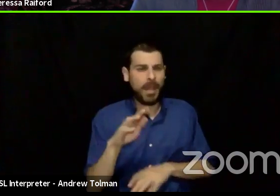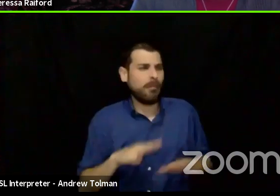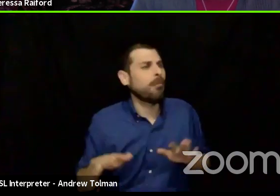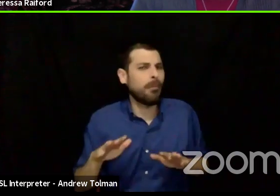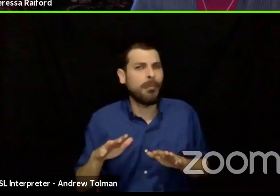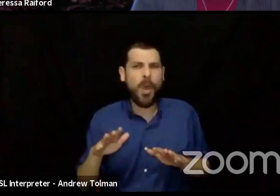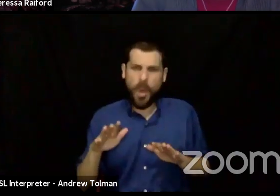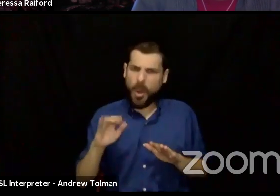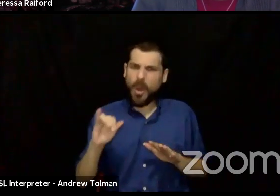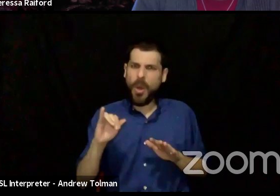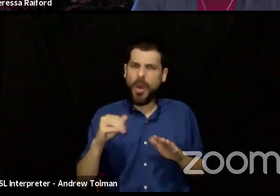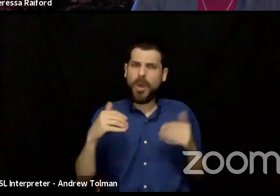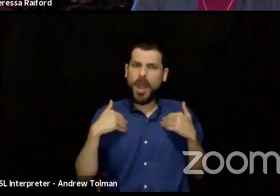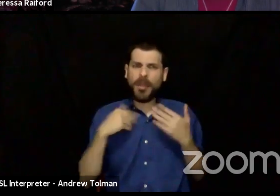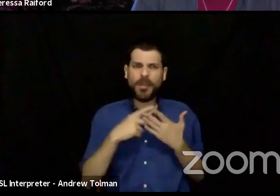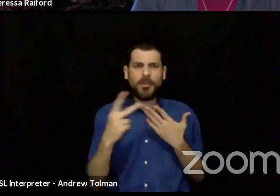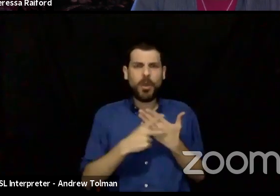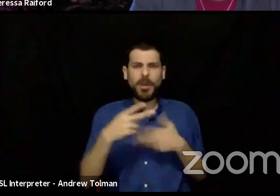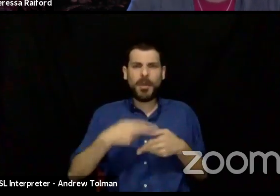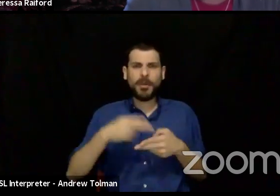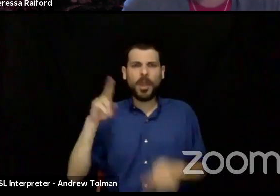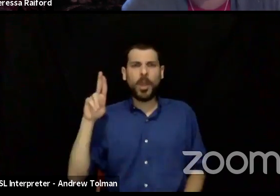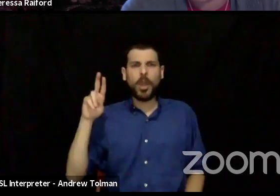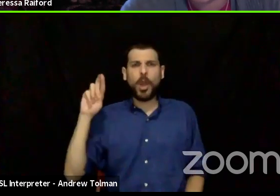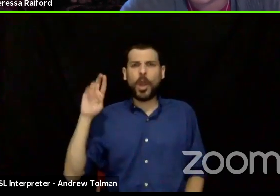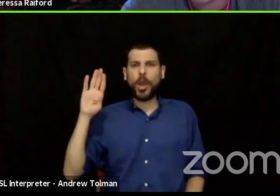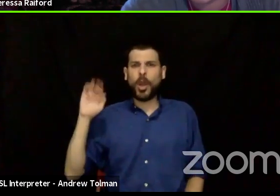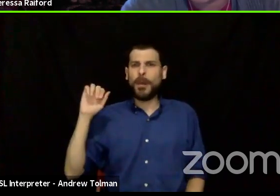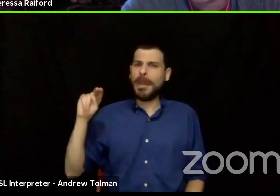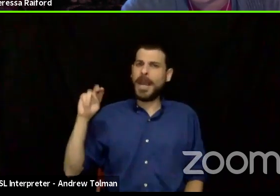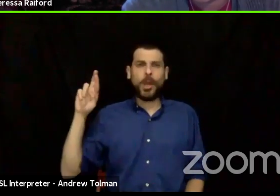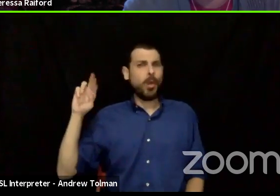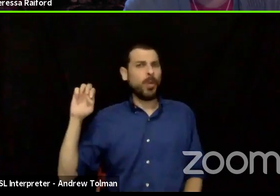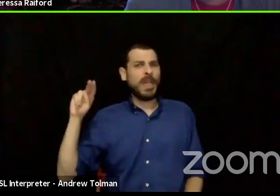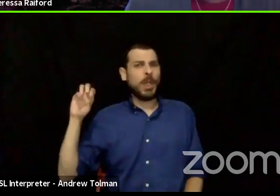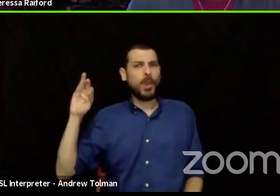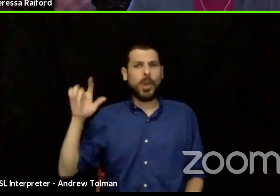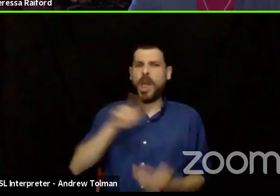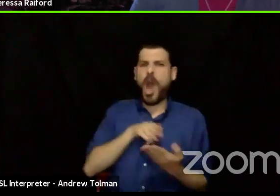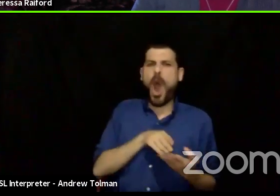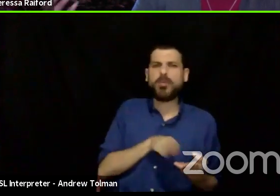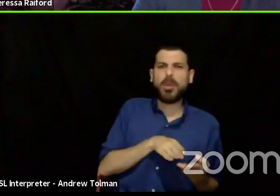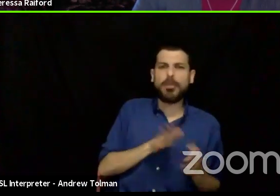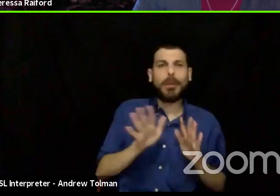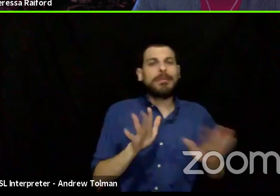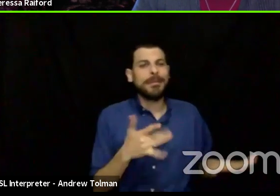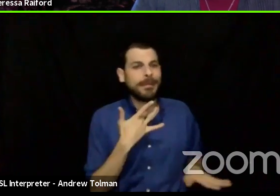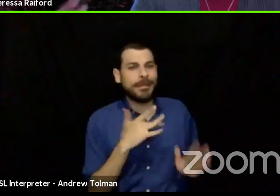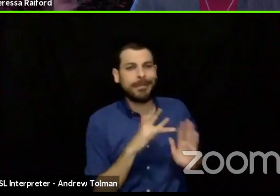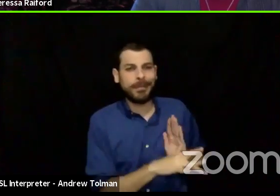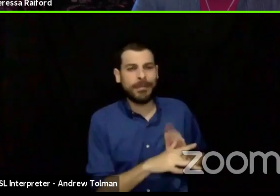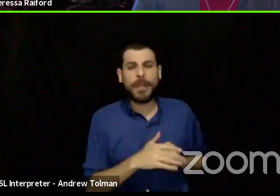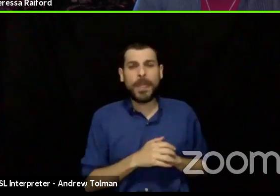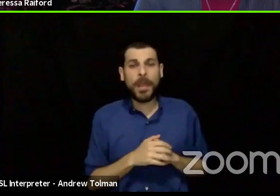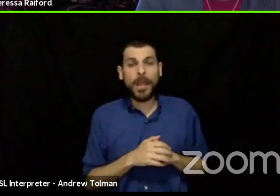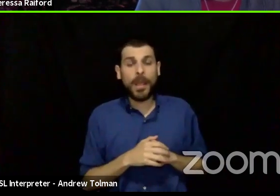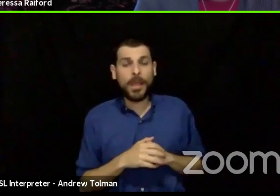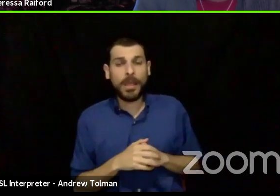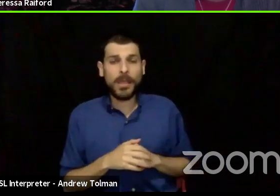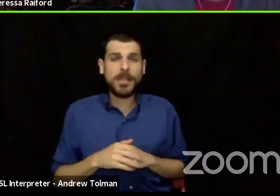an investment in our community. Because at the time there was a little, there was, you know, like just paint and